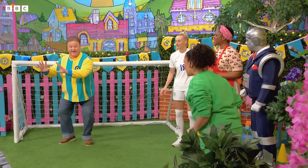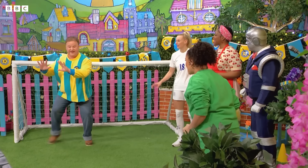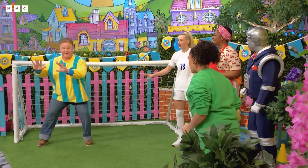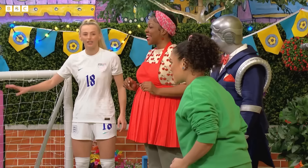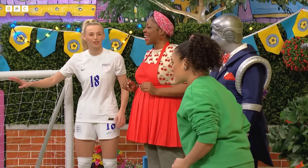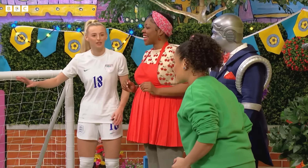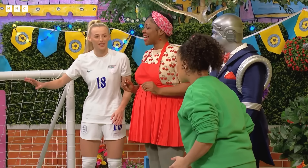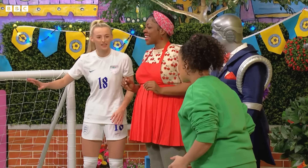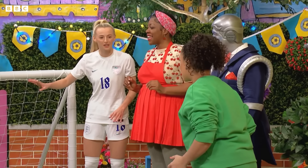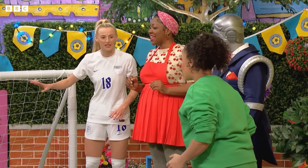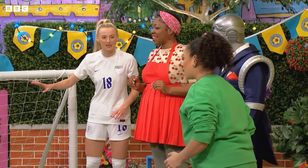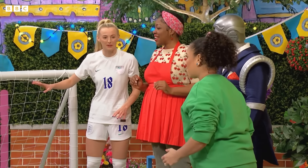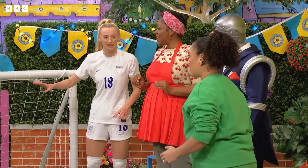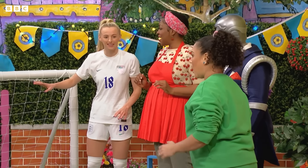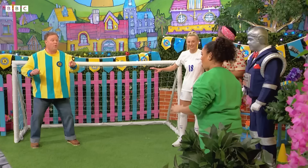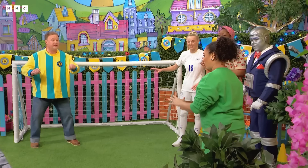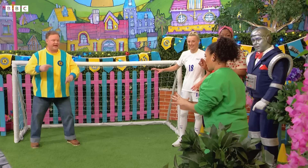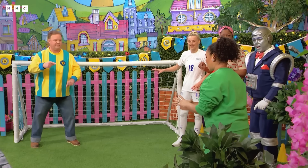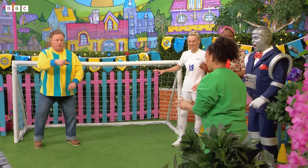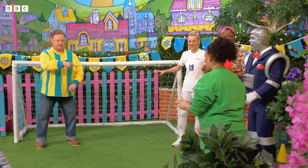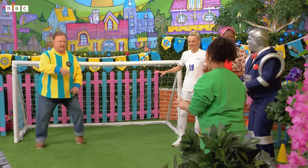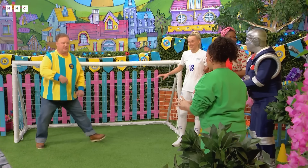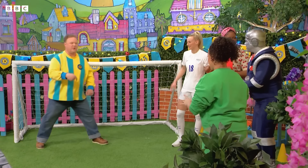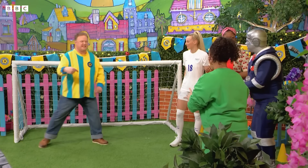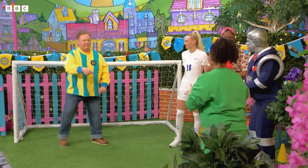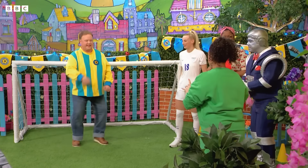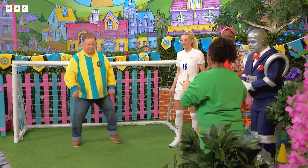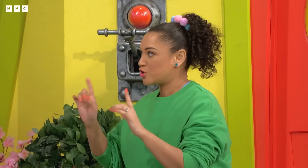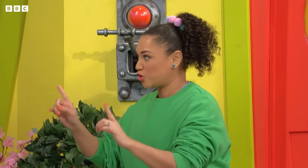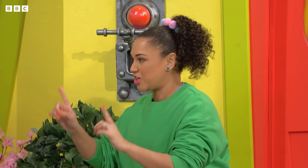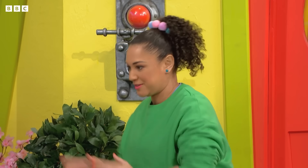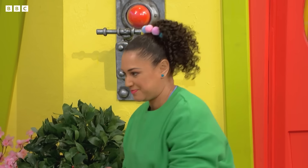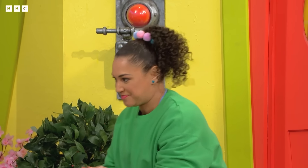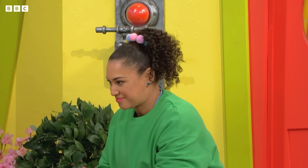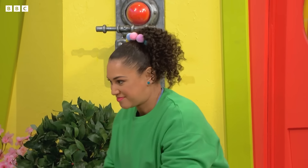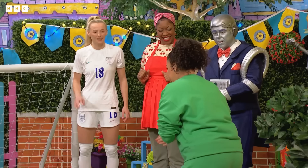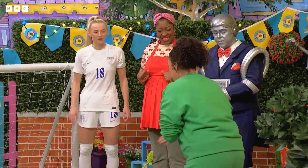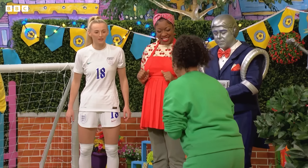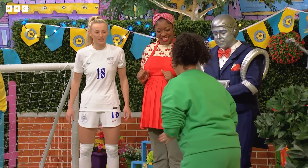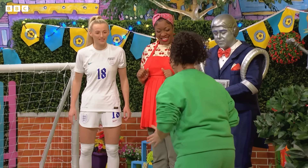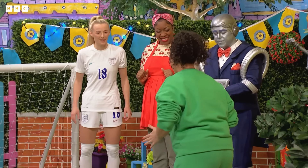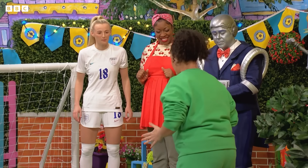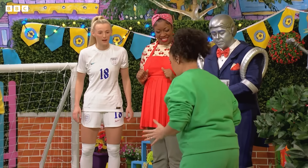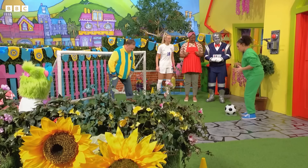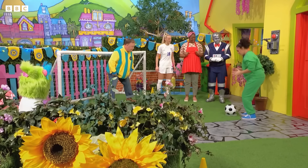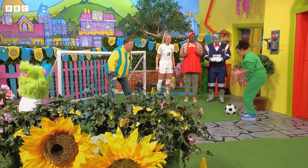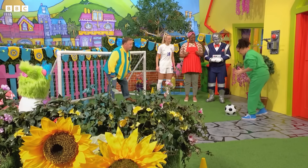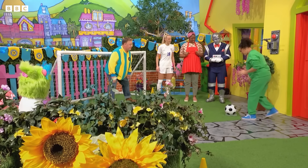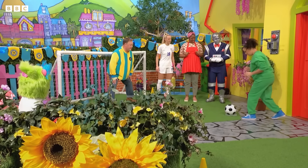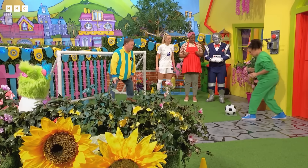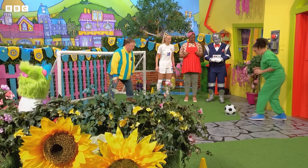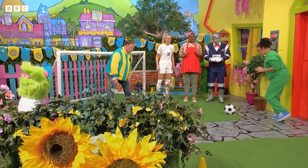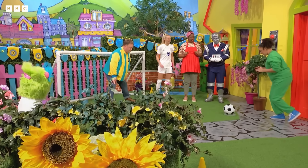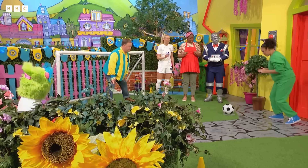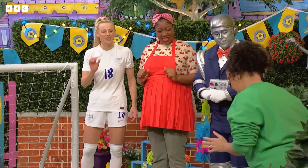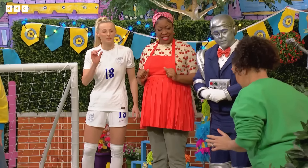right. Don't tell the goalkeeper. Come in. Yes. Right. Gotcha. Take two or three steps back. Okay. And hit it with